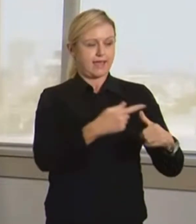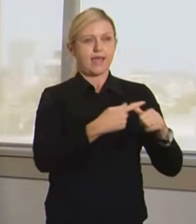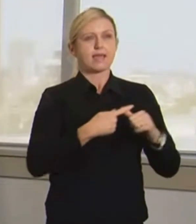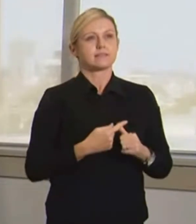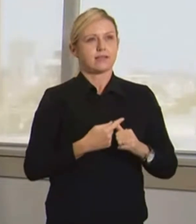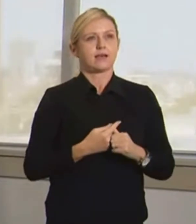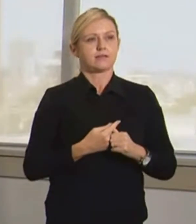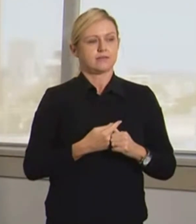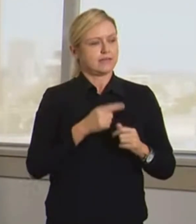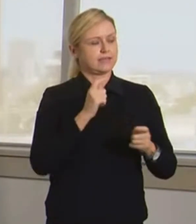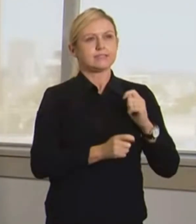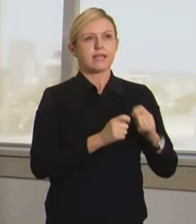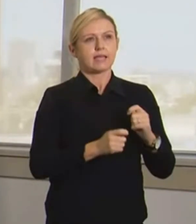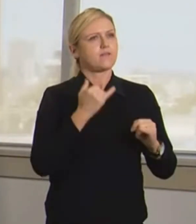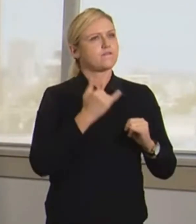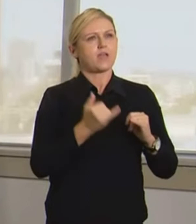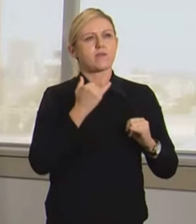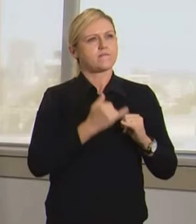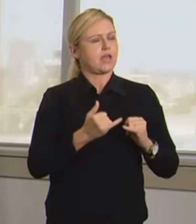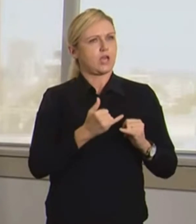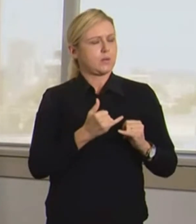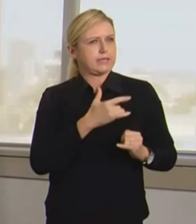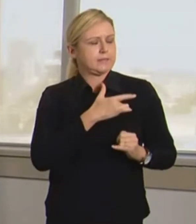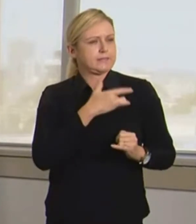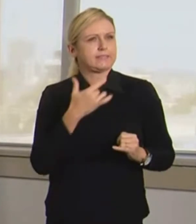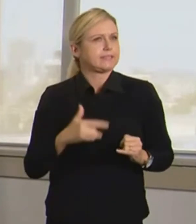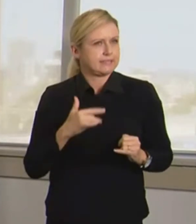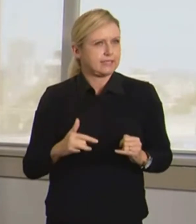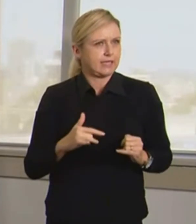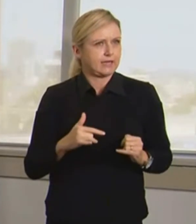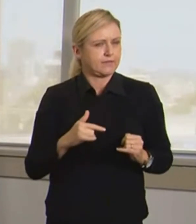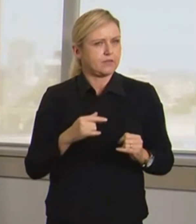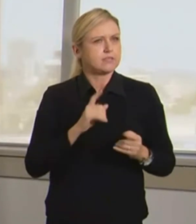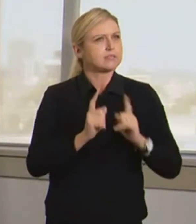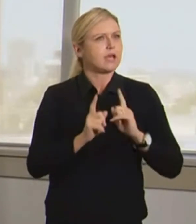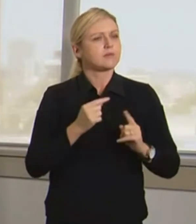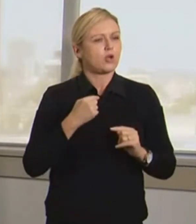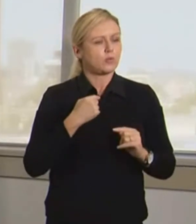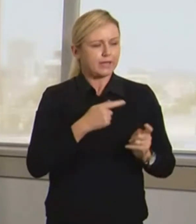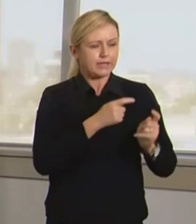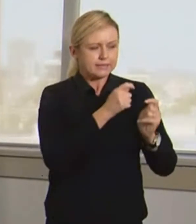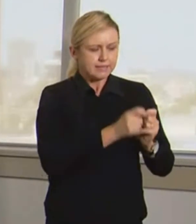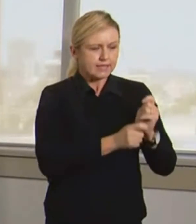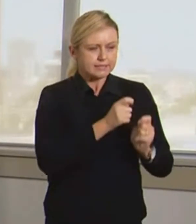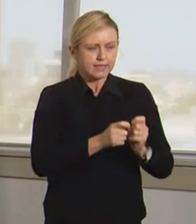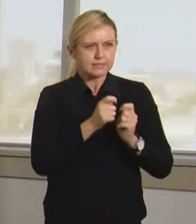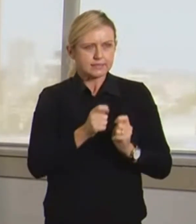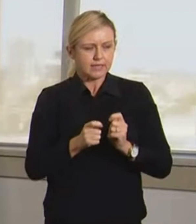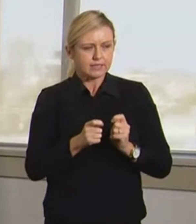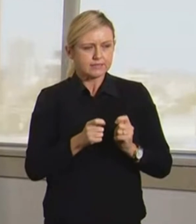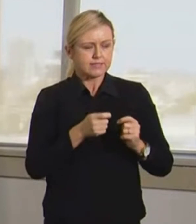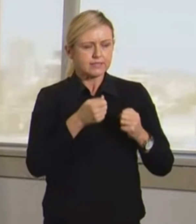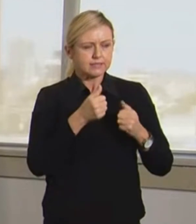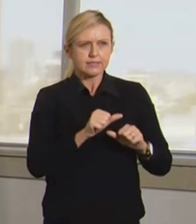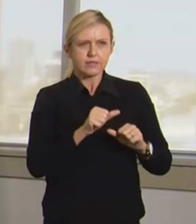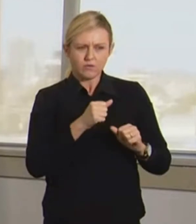we're grappling with is sometimes we're finding that when we test people for a long period of time, there's persistence of the virus.